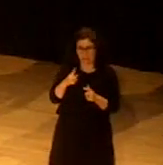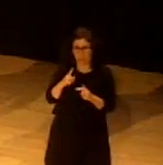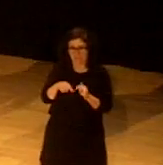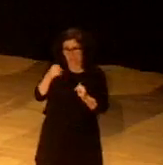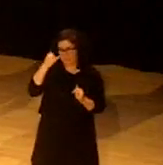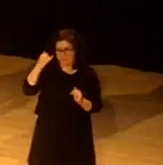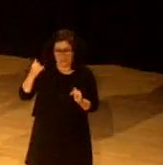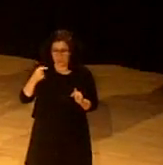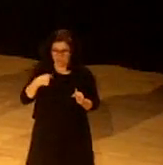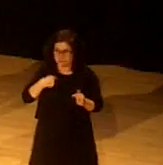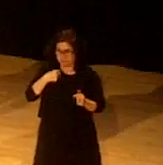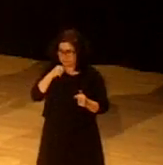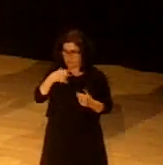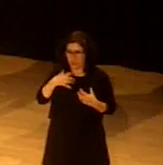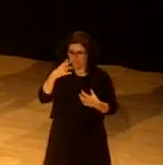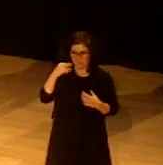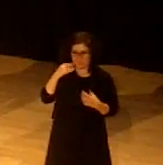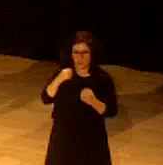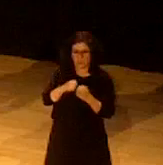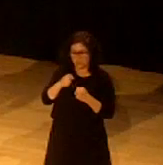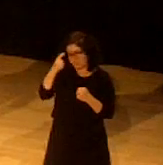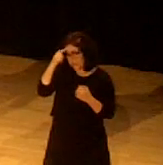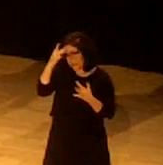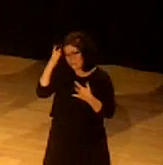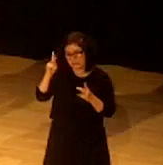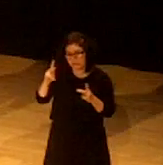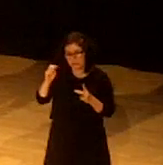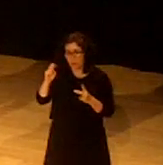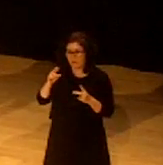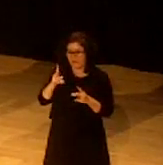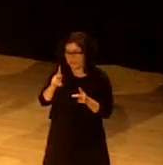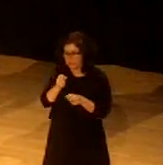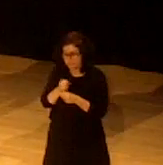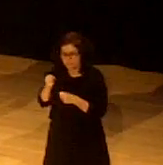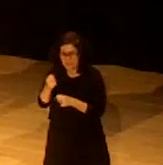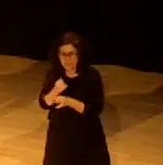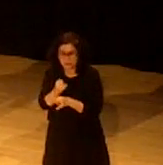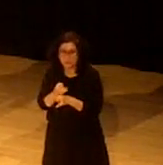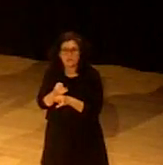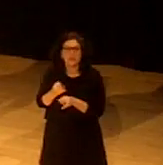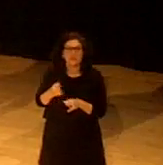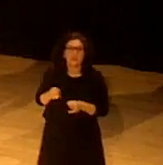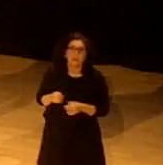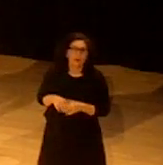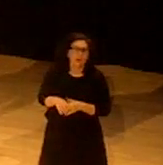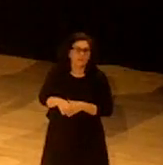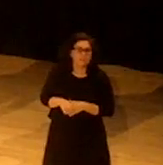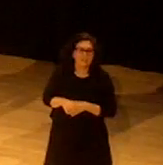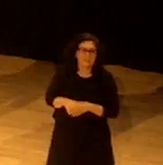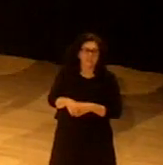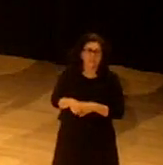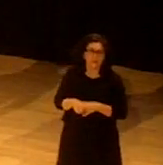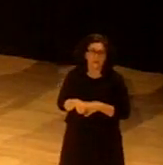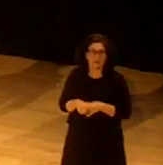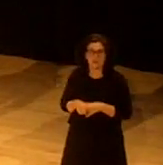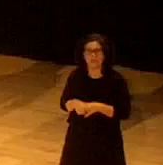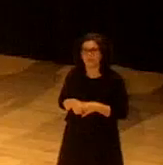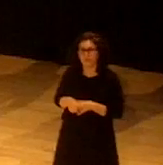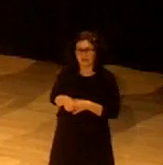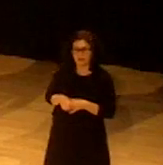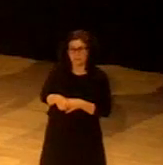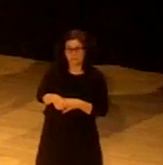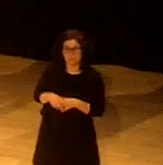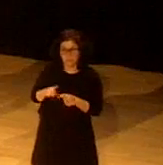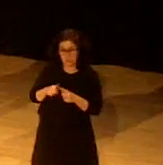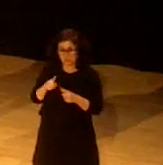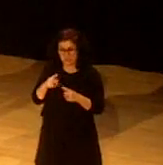doesn't have a lot of experience with the mentally ill or the institutions, but also completely